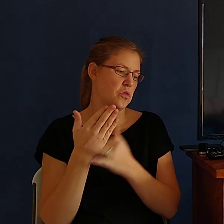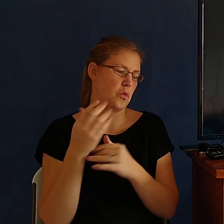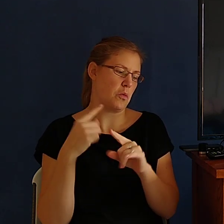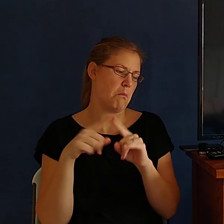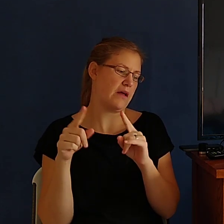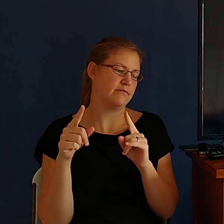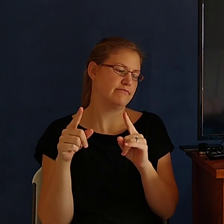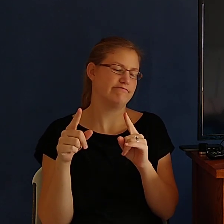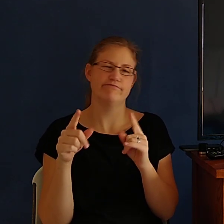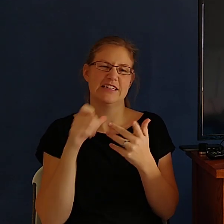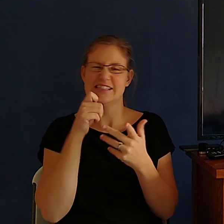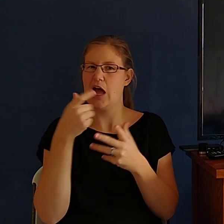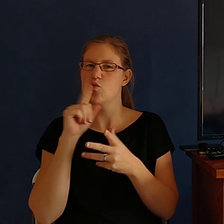scope